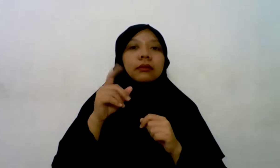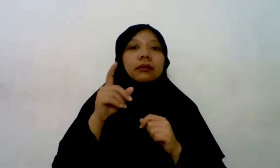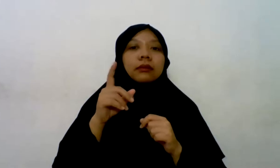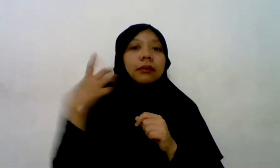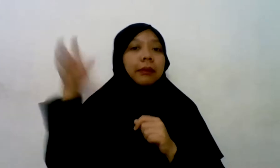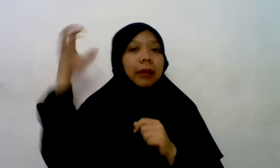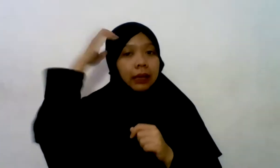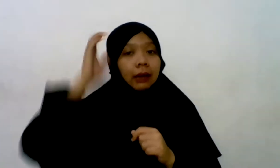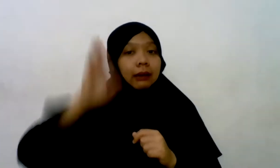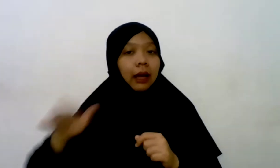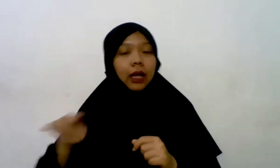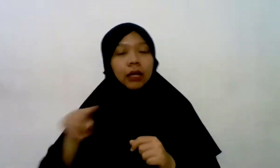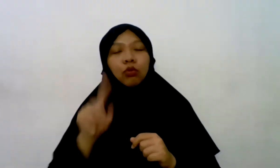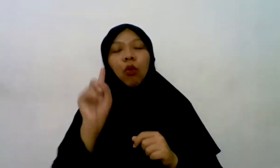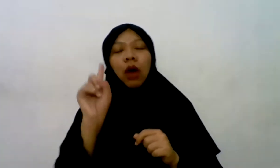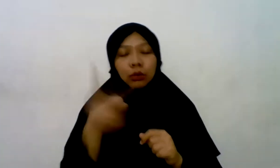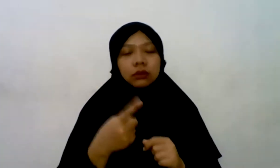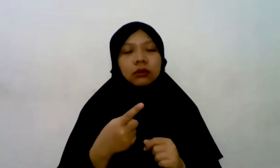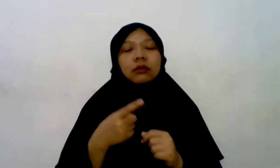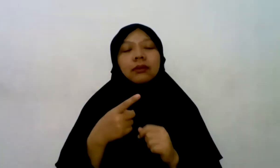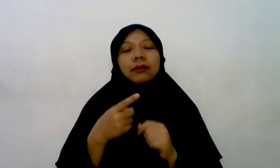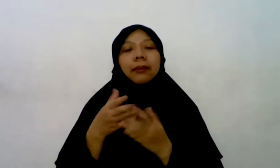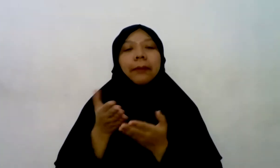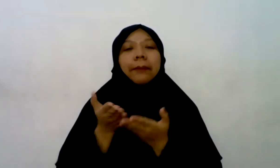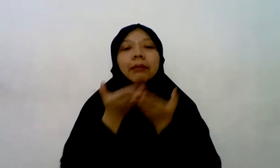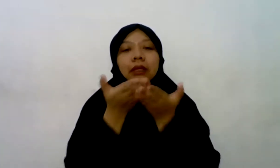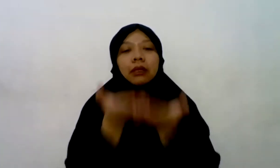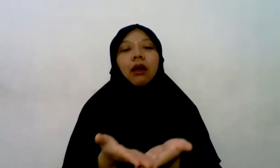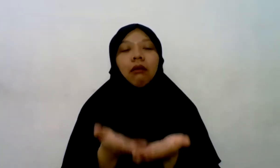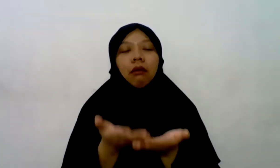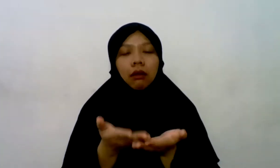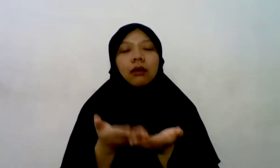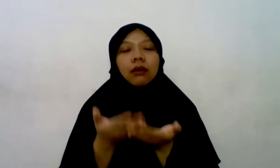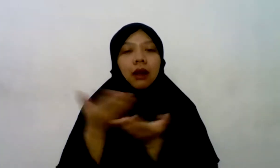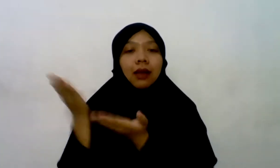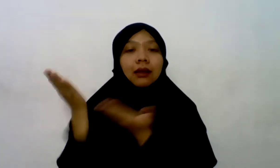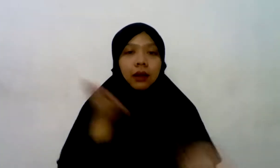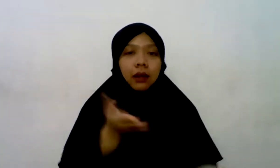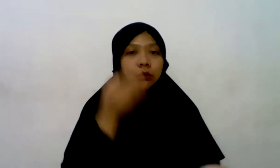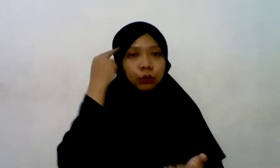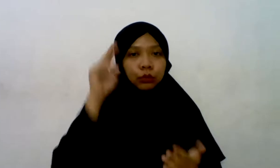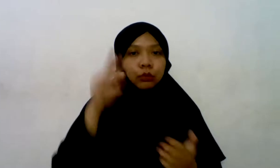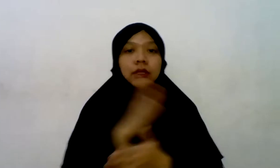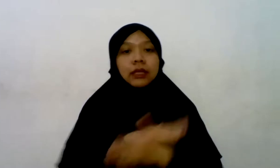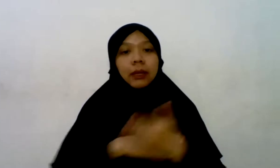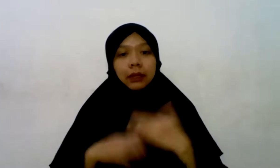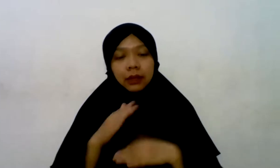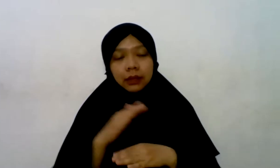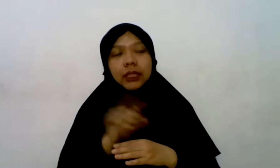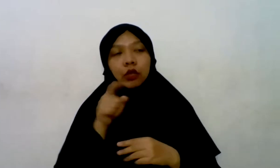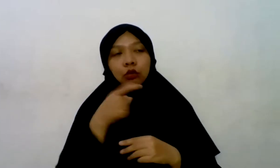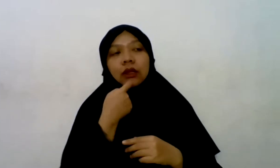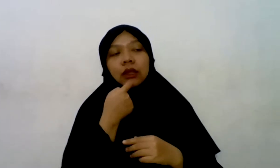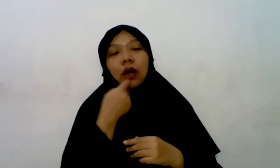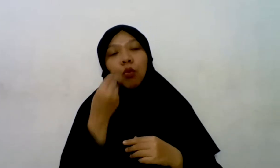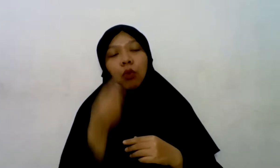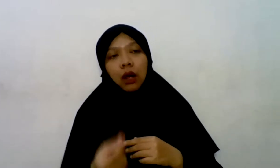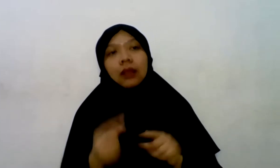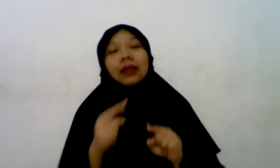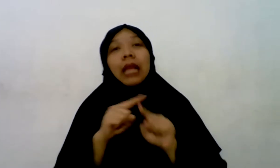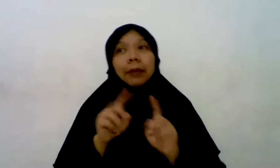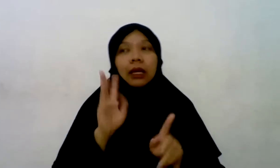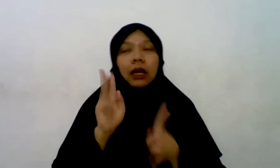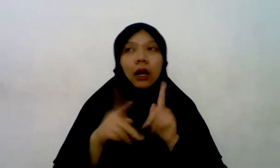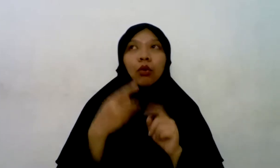disability. So that, yeah, about the funding, but about the funding for scholarship, I think